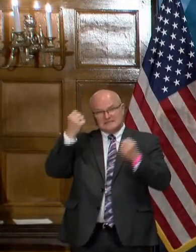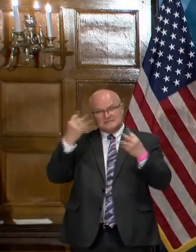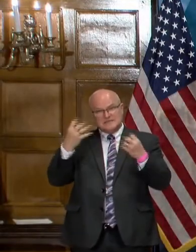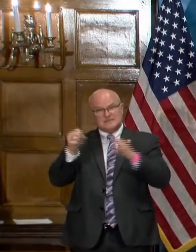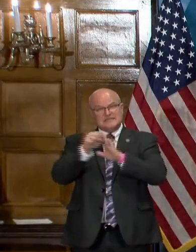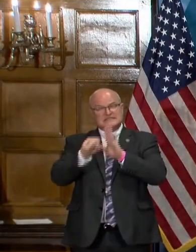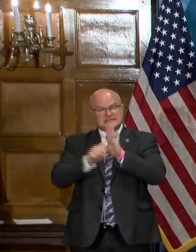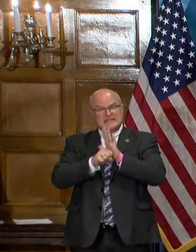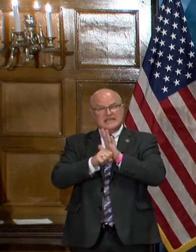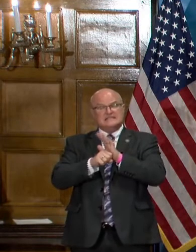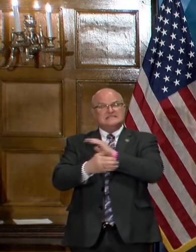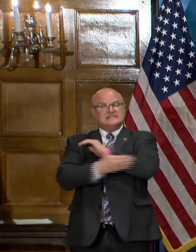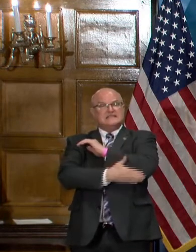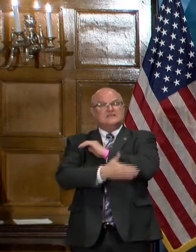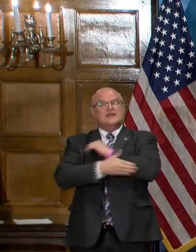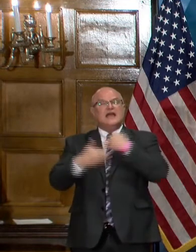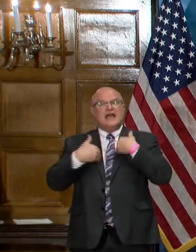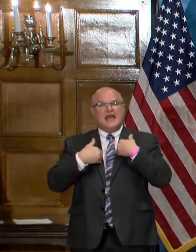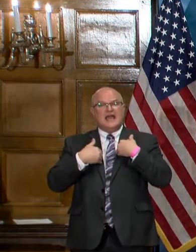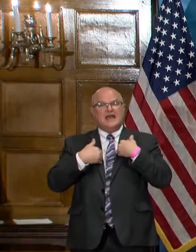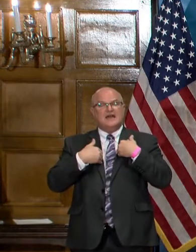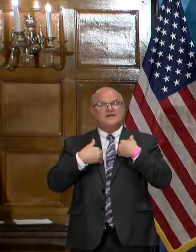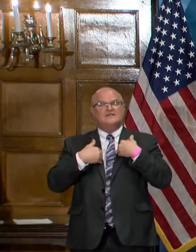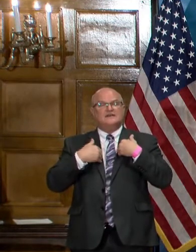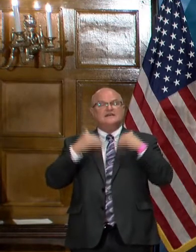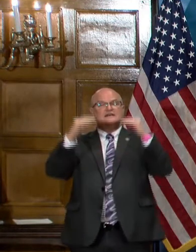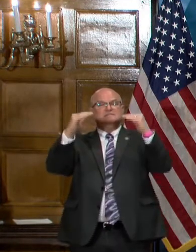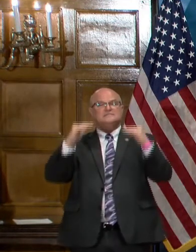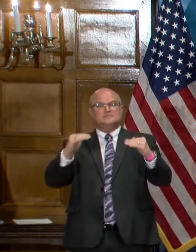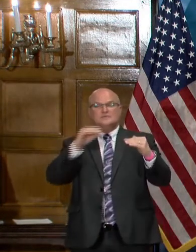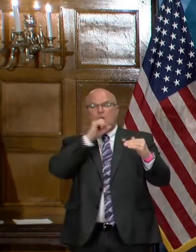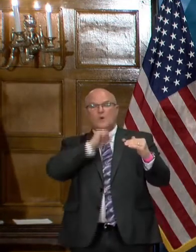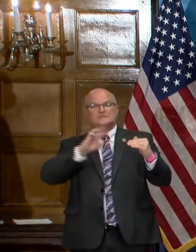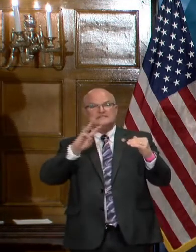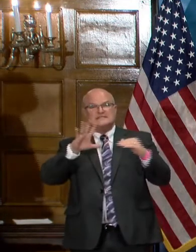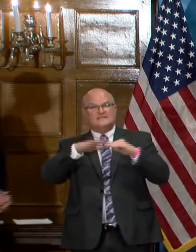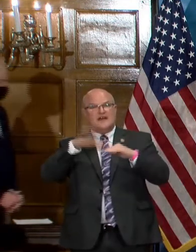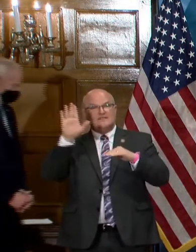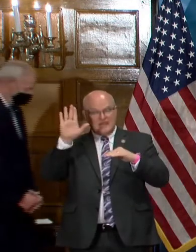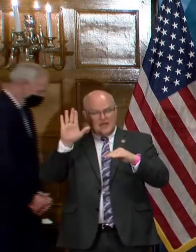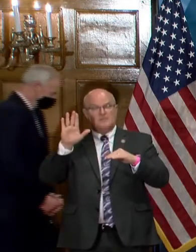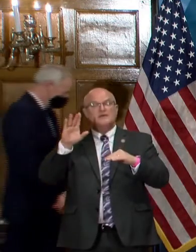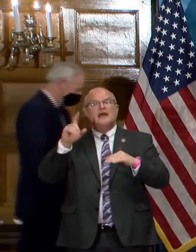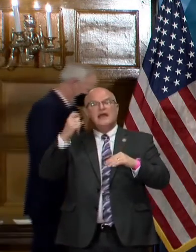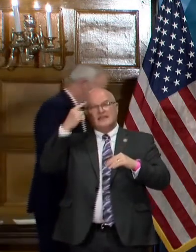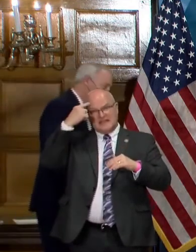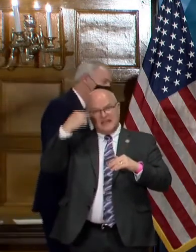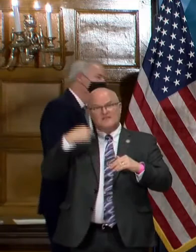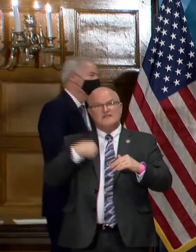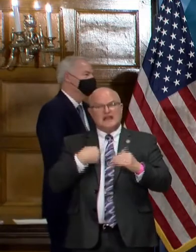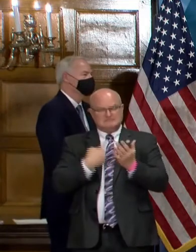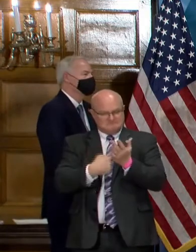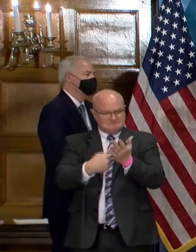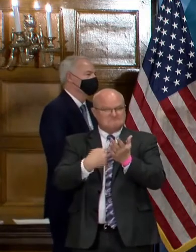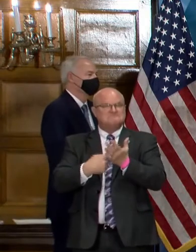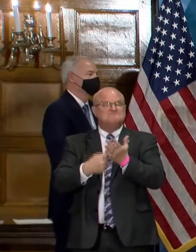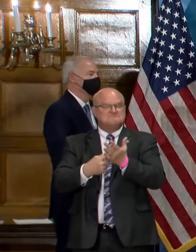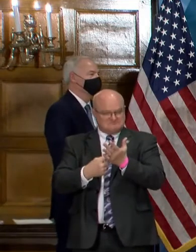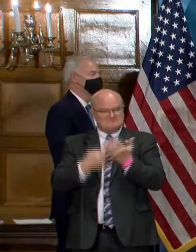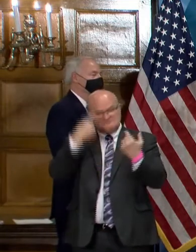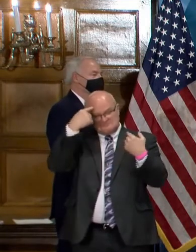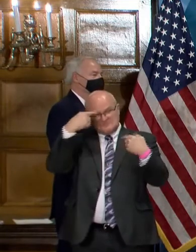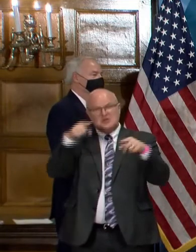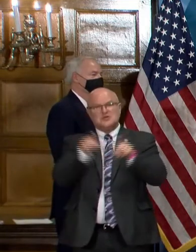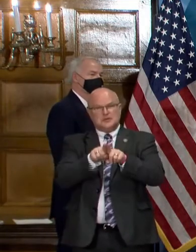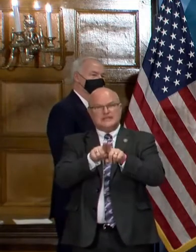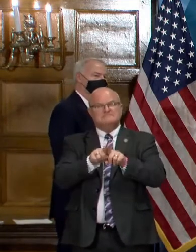states in the country have moved to 65, and I think that it's appropriate at this time. The governor and I have had some in-depth discussions on this, and I'm